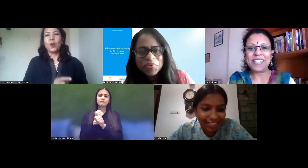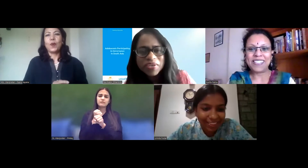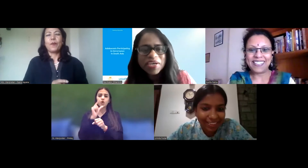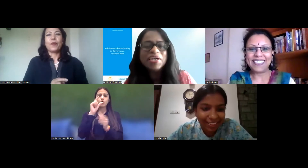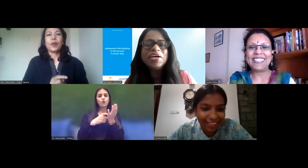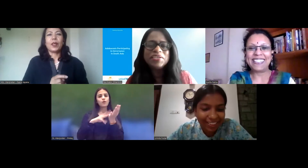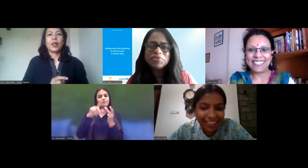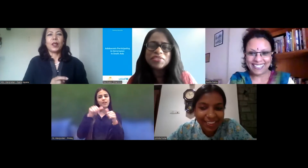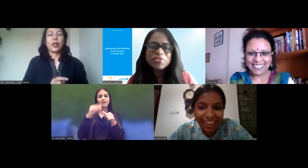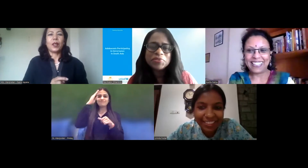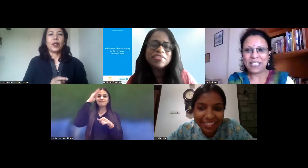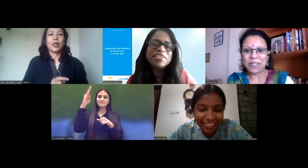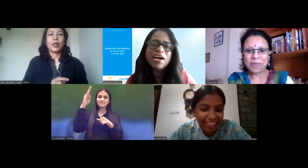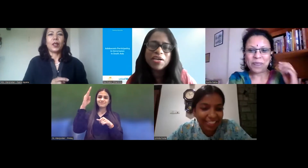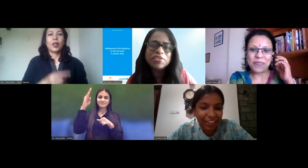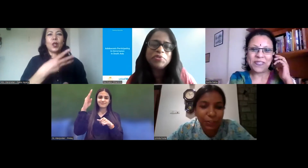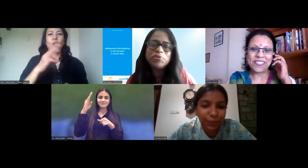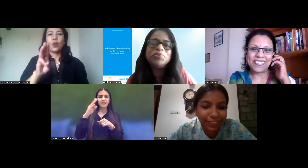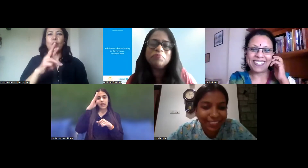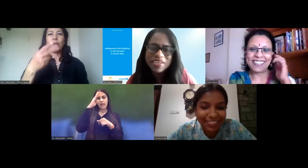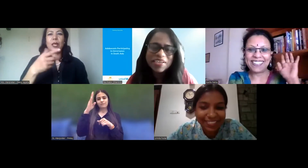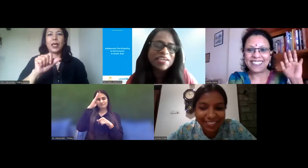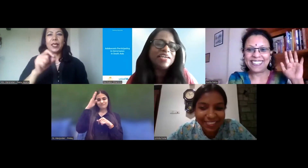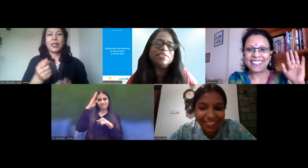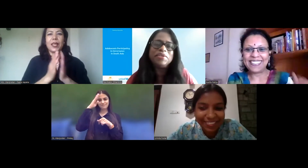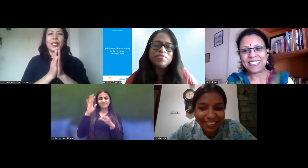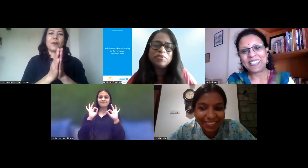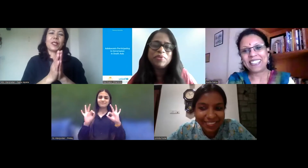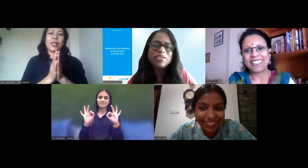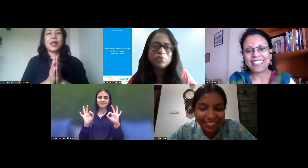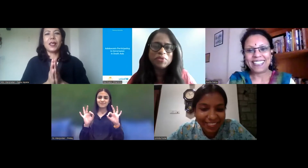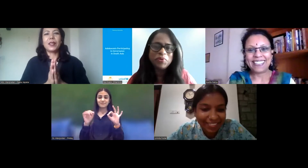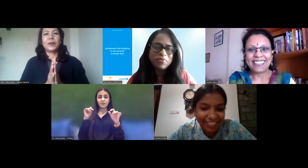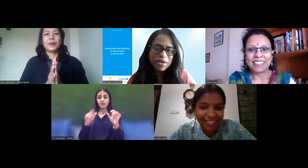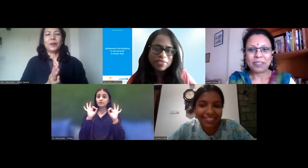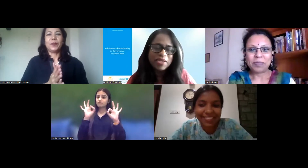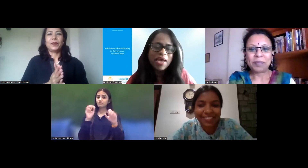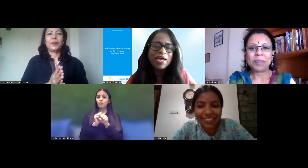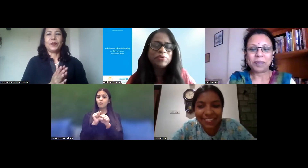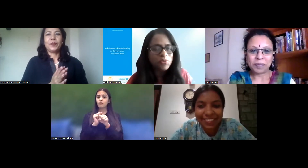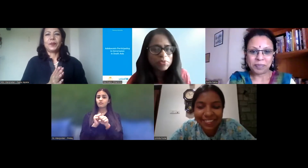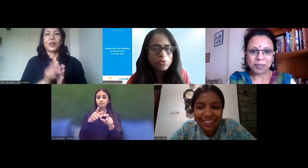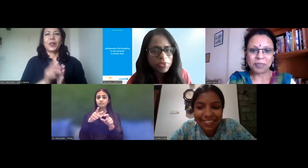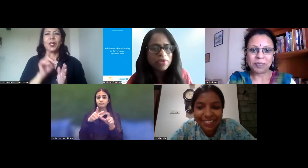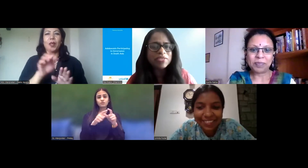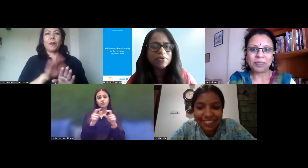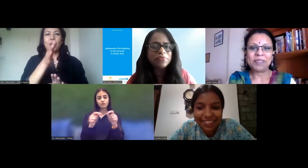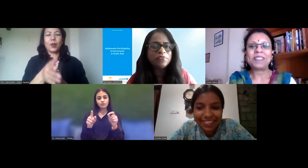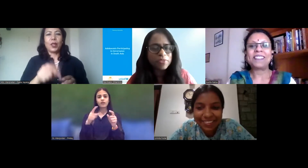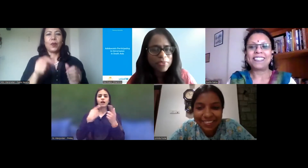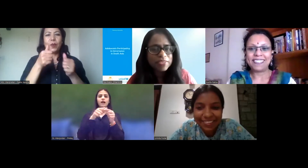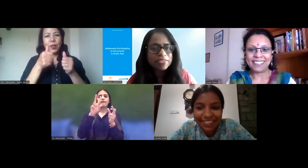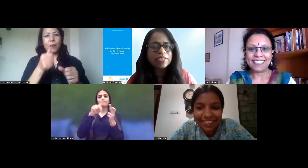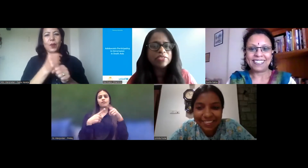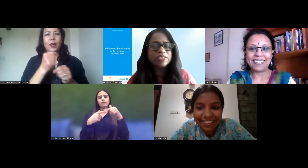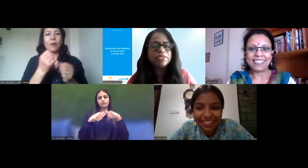Urmila, hi Urmila. So hi, just Darshini, to say hi thank you. to Urmila and for the brilliant work you have done. And over to you, Kavita,